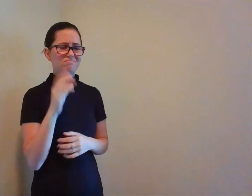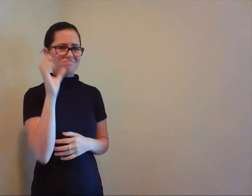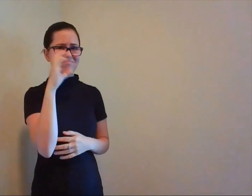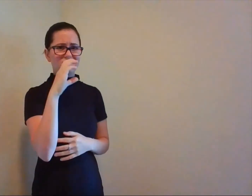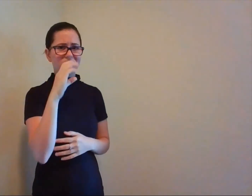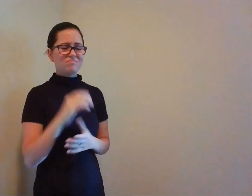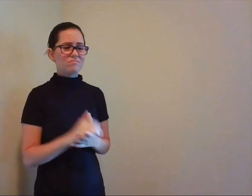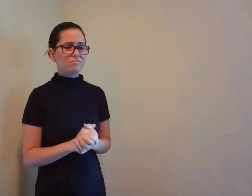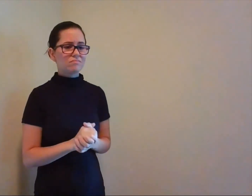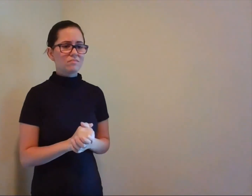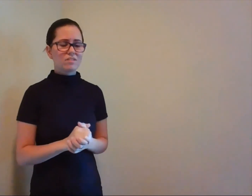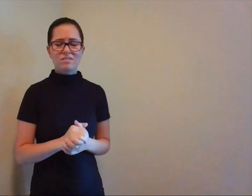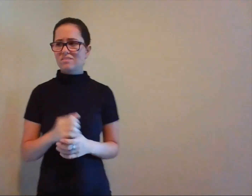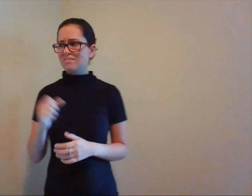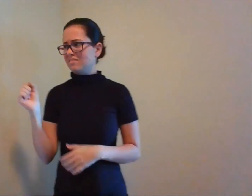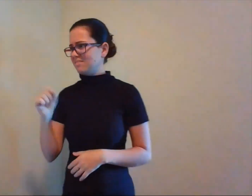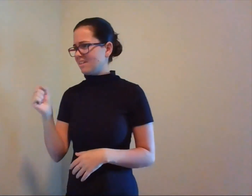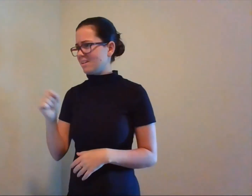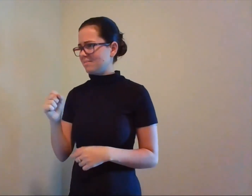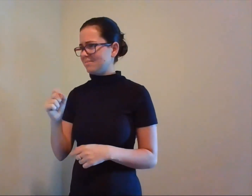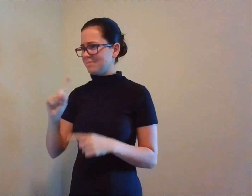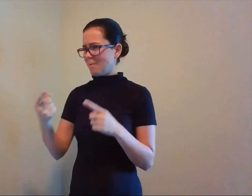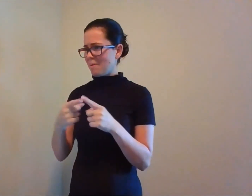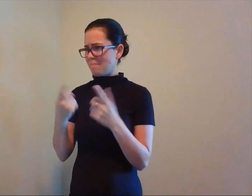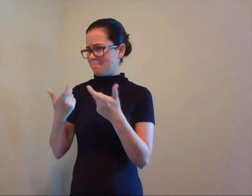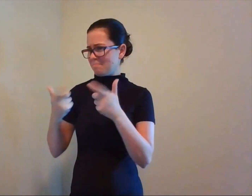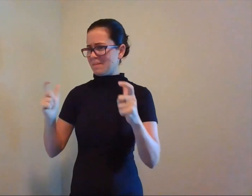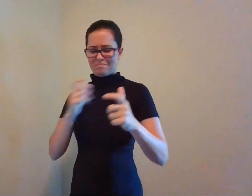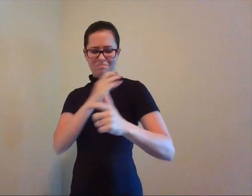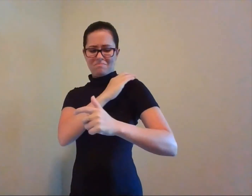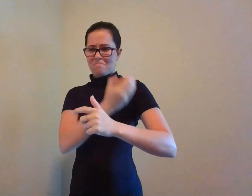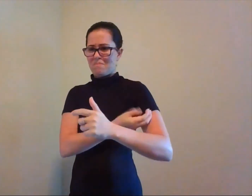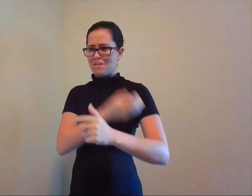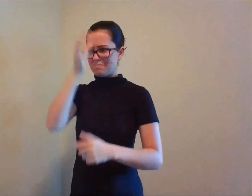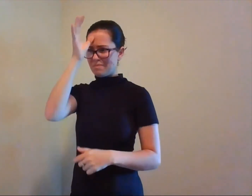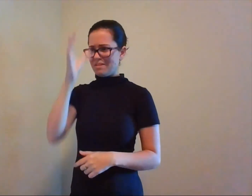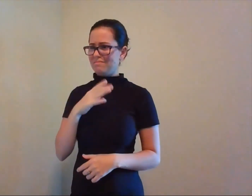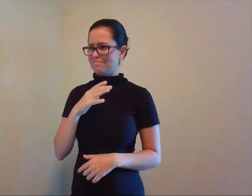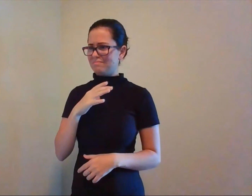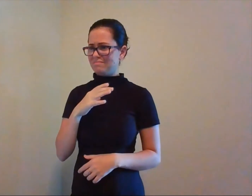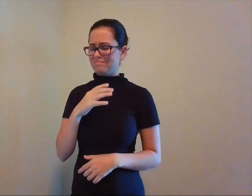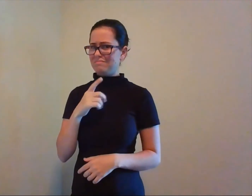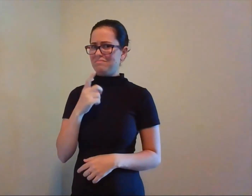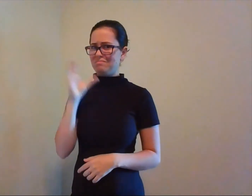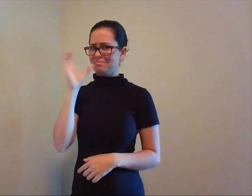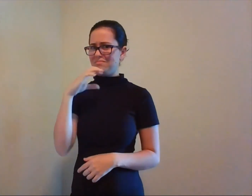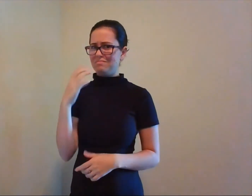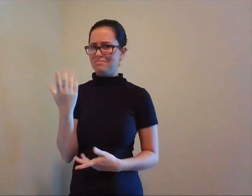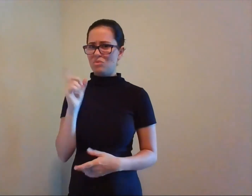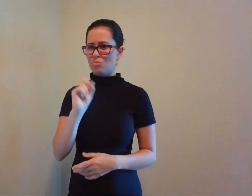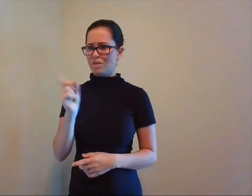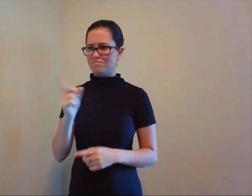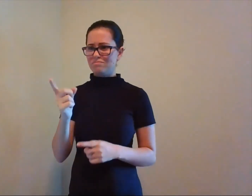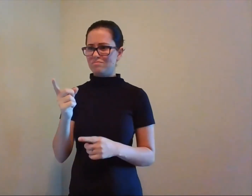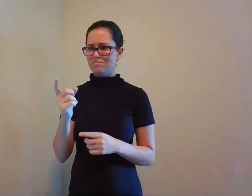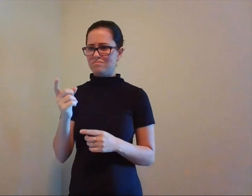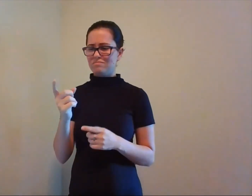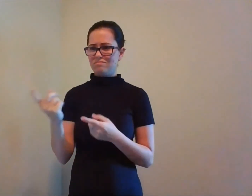say that was the only drawback, was like I was a little creeped out by the fact that like we were in an